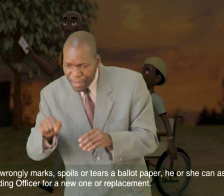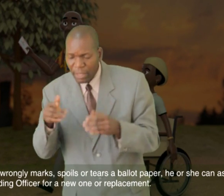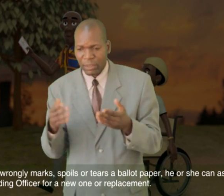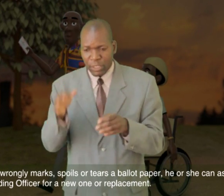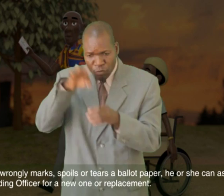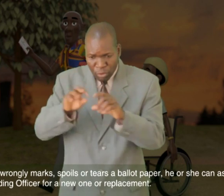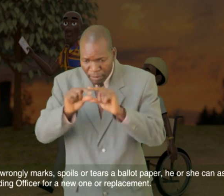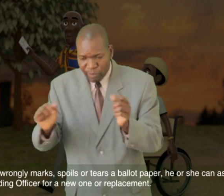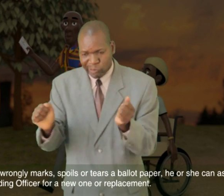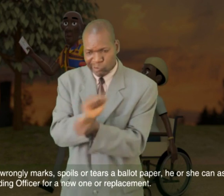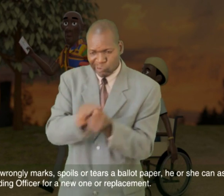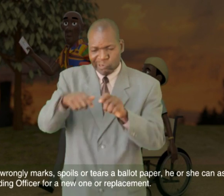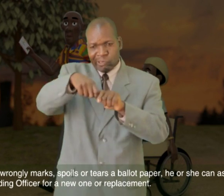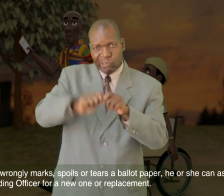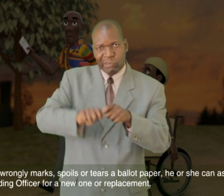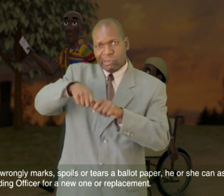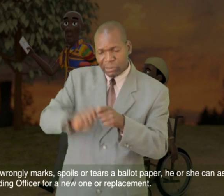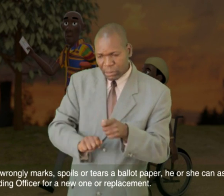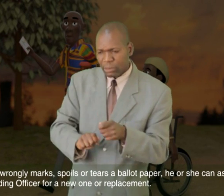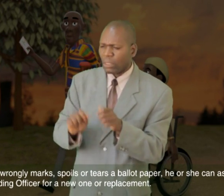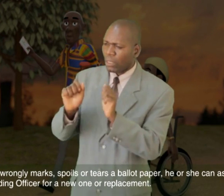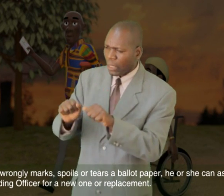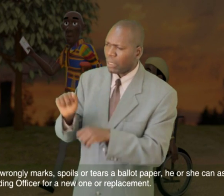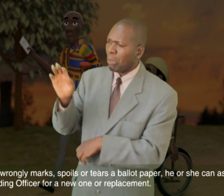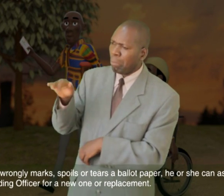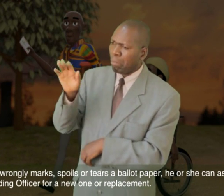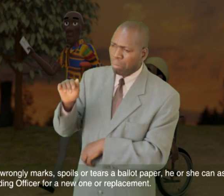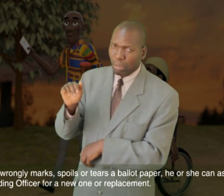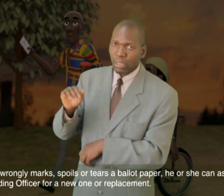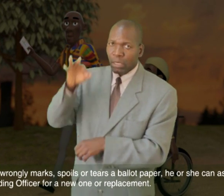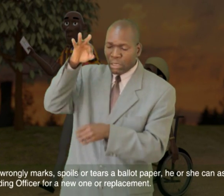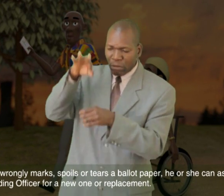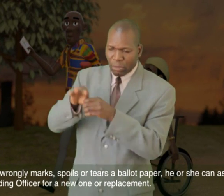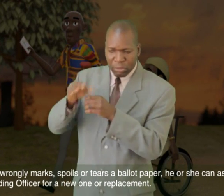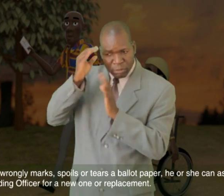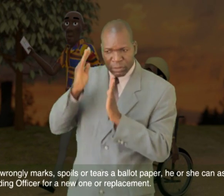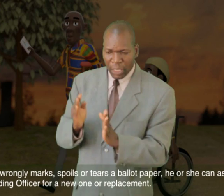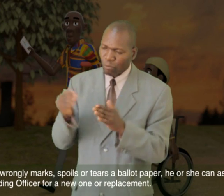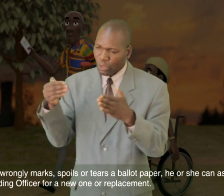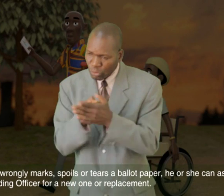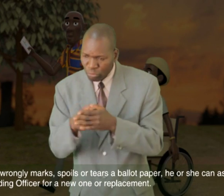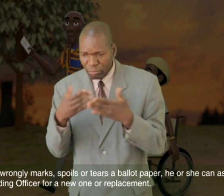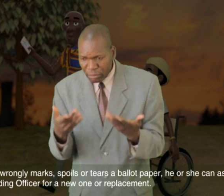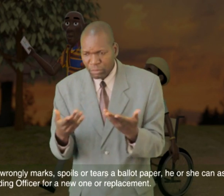paper, he or she can ask the presiding officer for a new one or replacement.